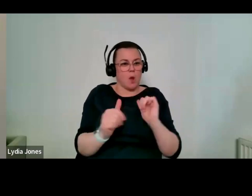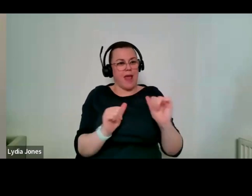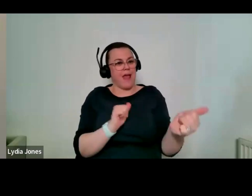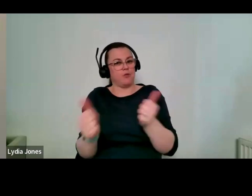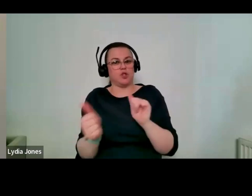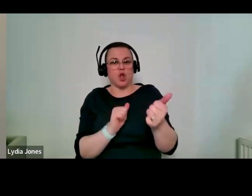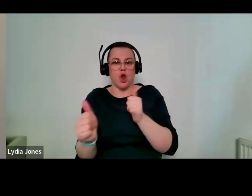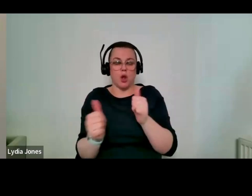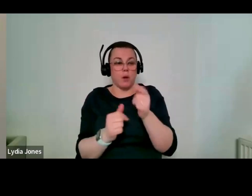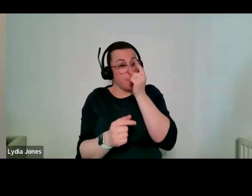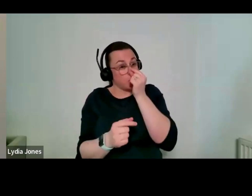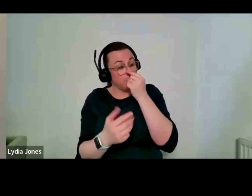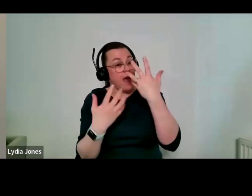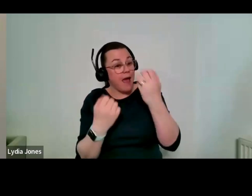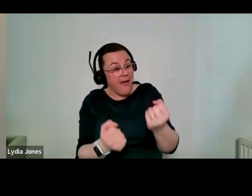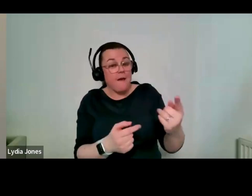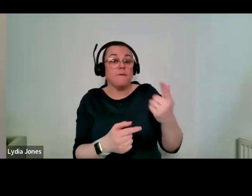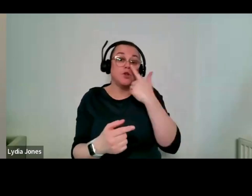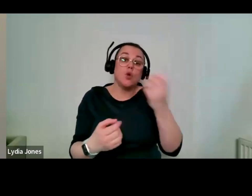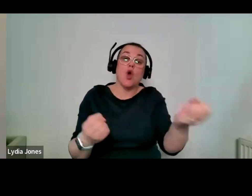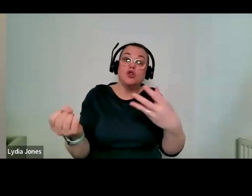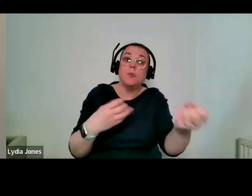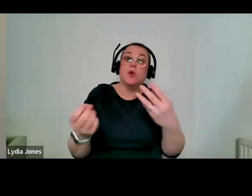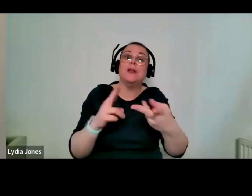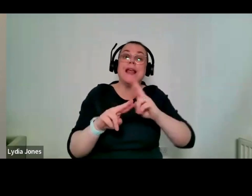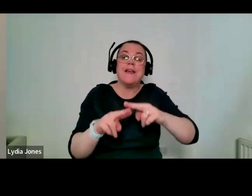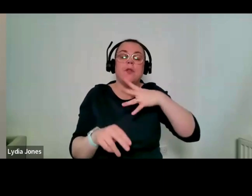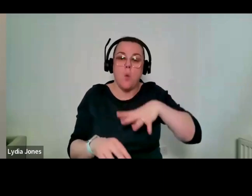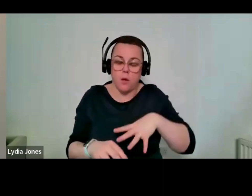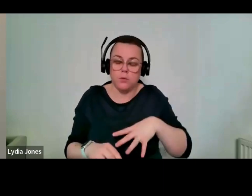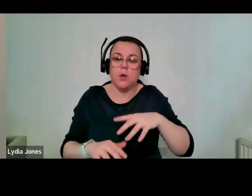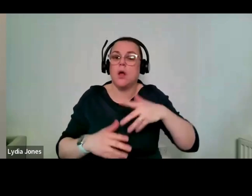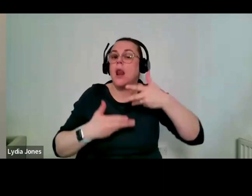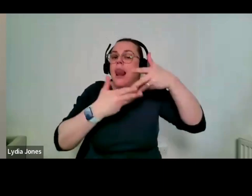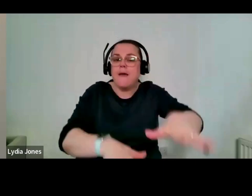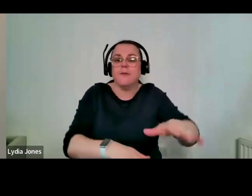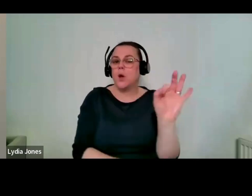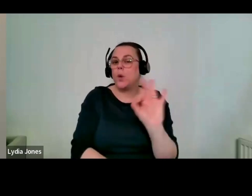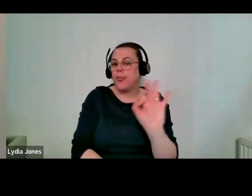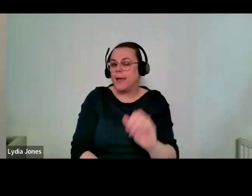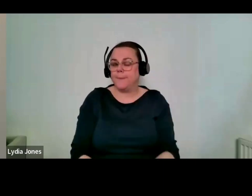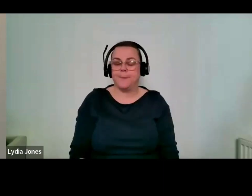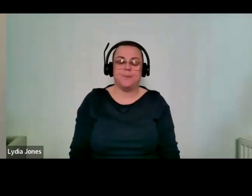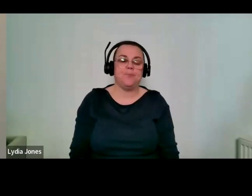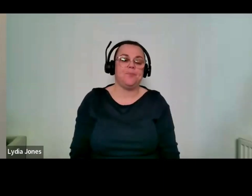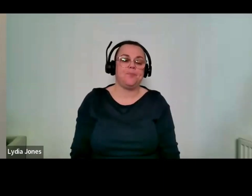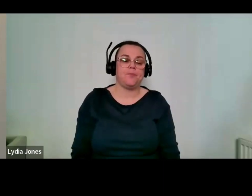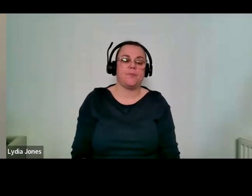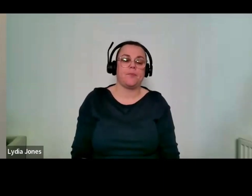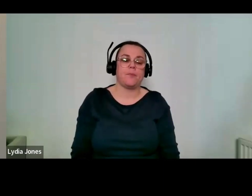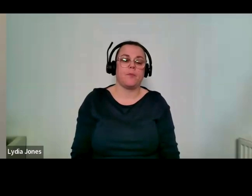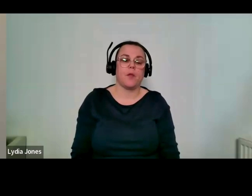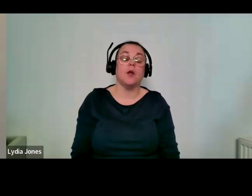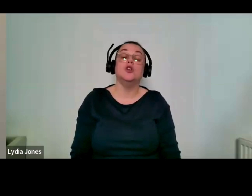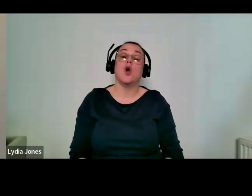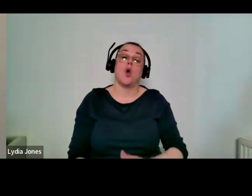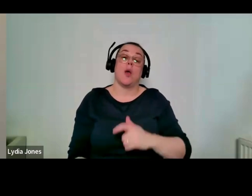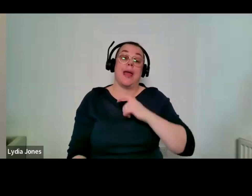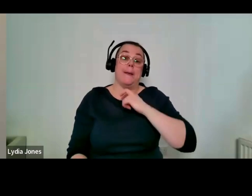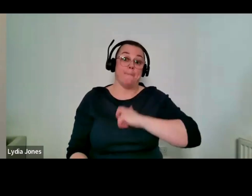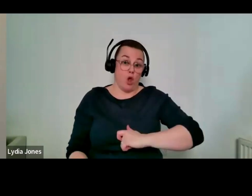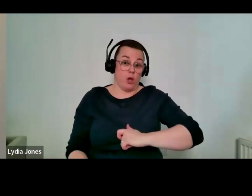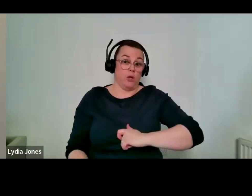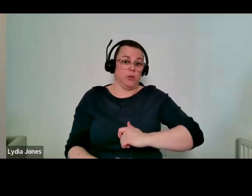to contribute at the meeting and it's not being left out. In terms of in-person seminars and